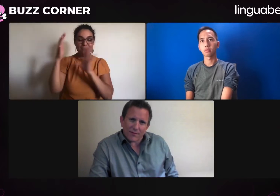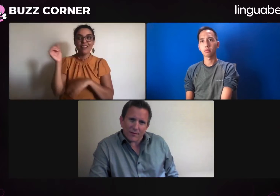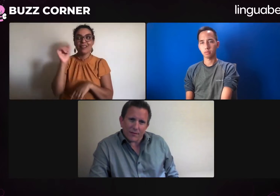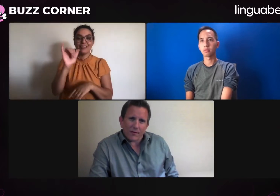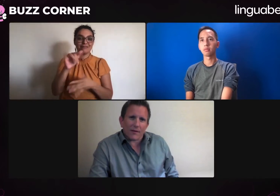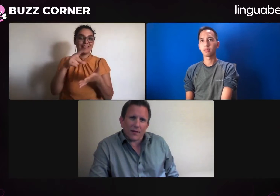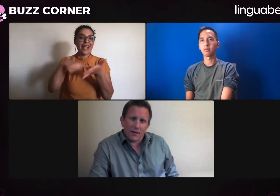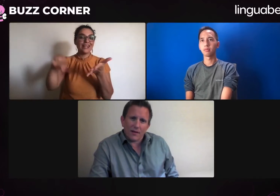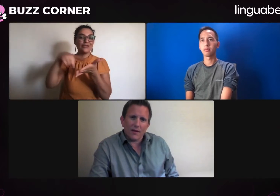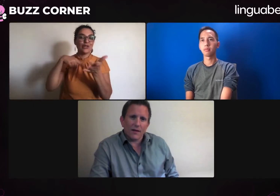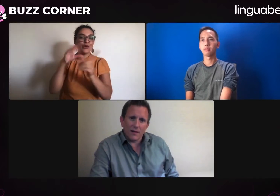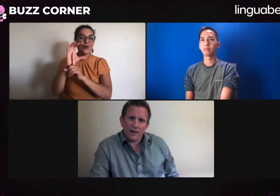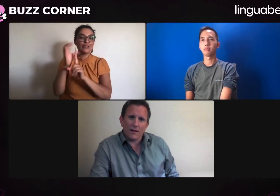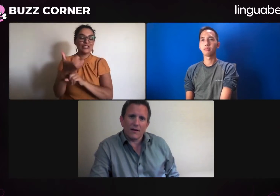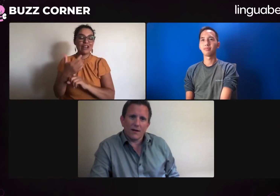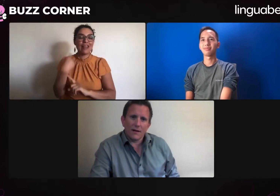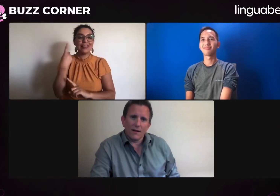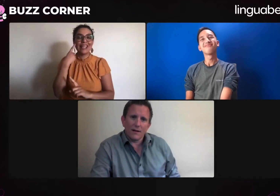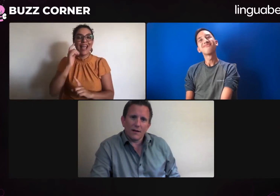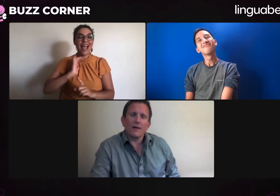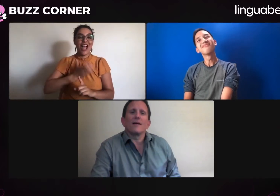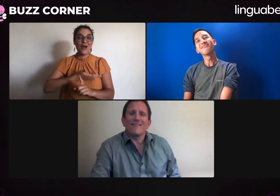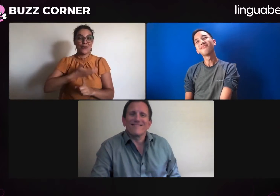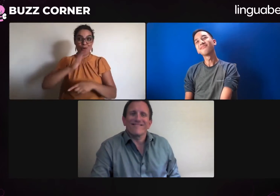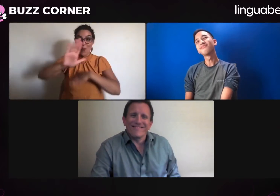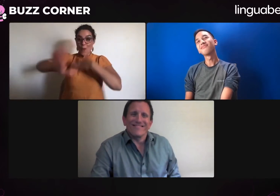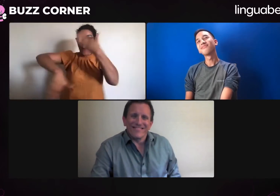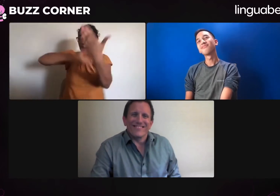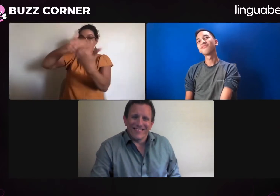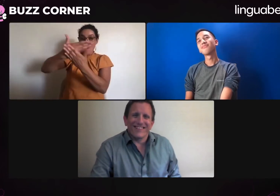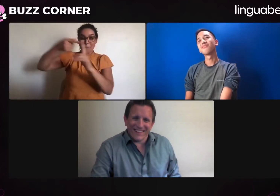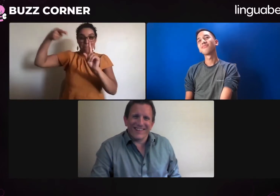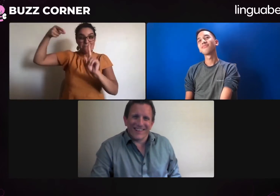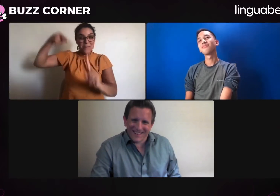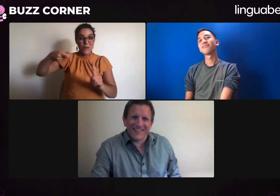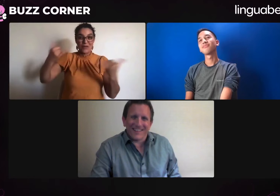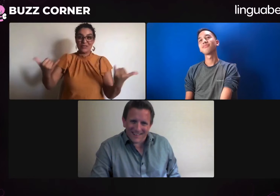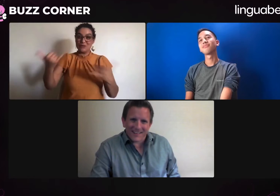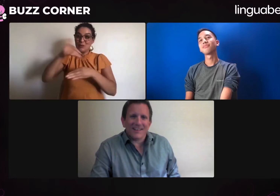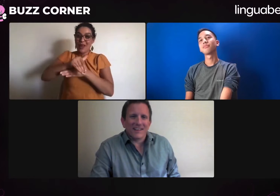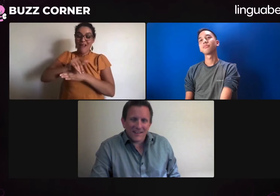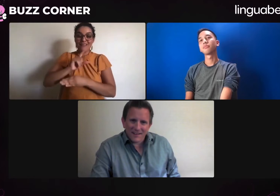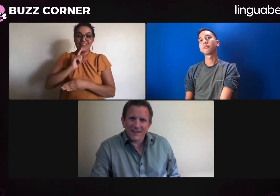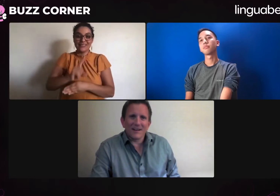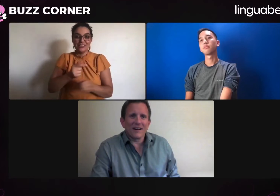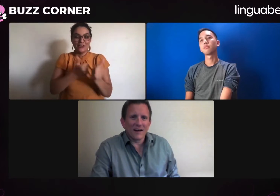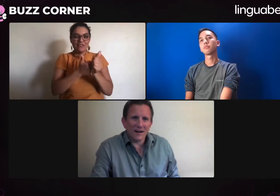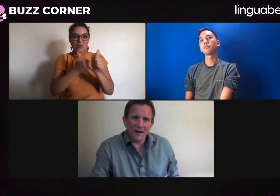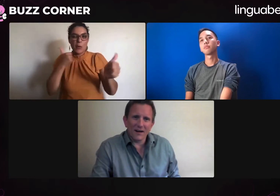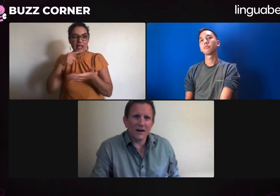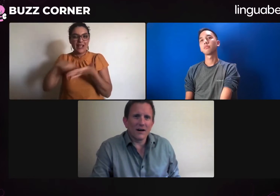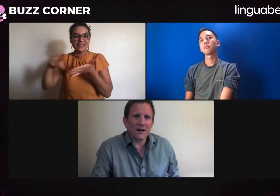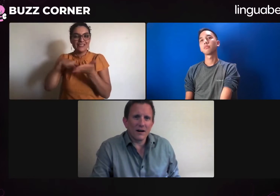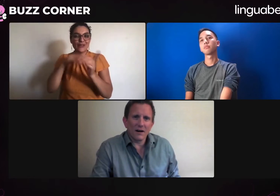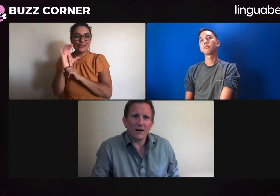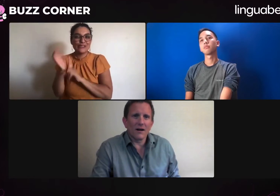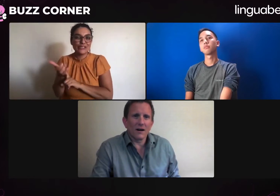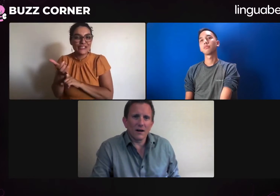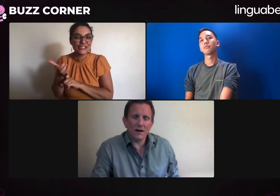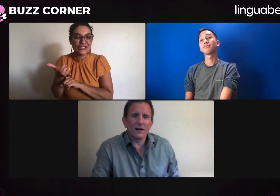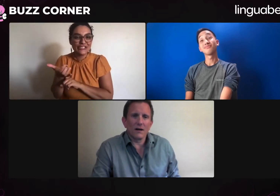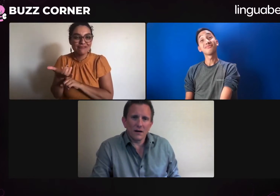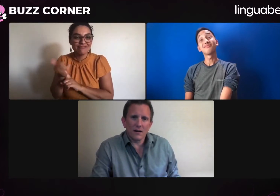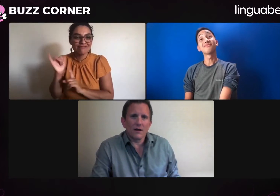about, the NFL and that whole kerfuffle and how the cancel culture is out there. And I believe the whole point of tonight is